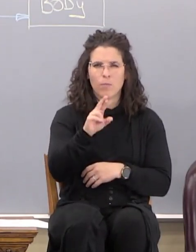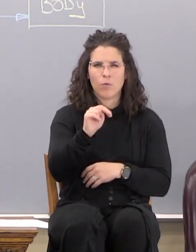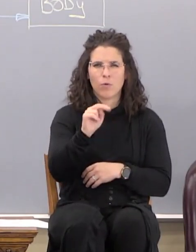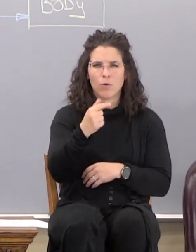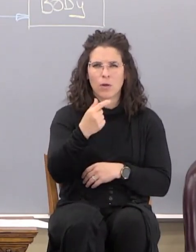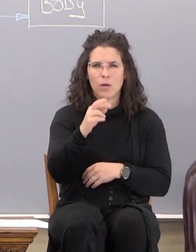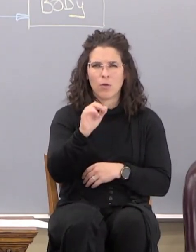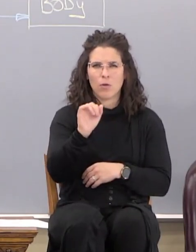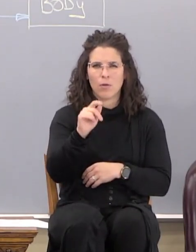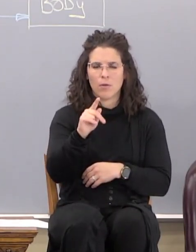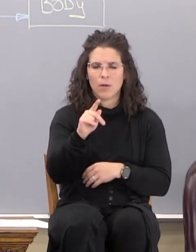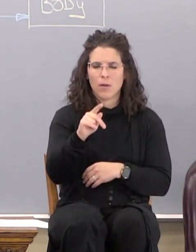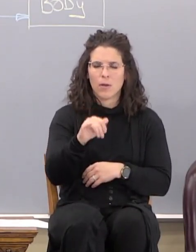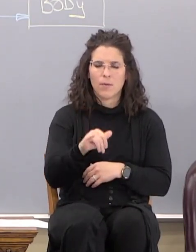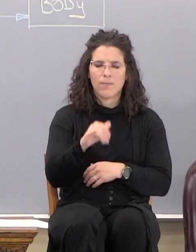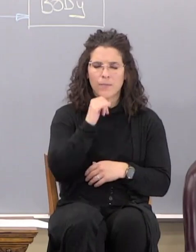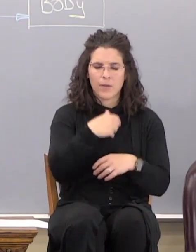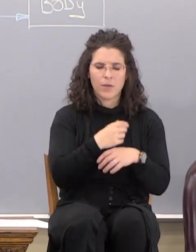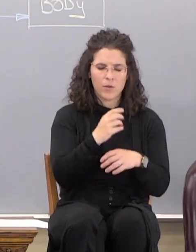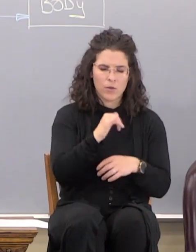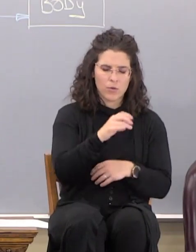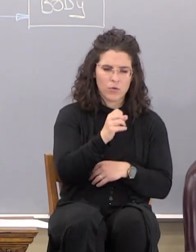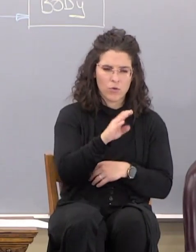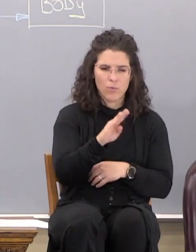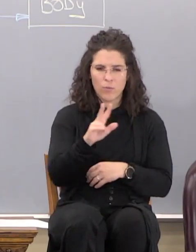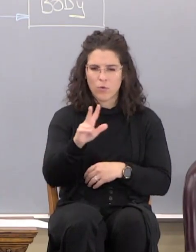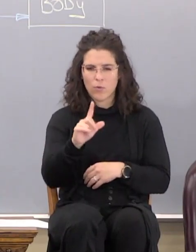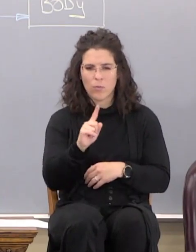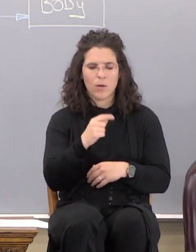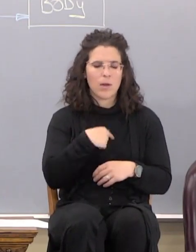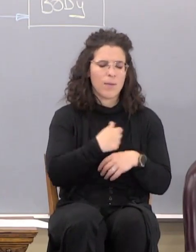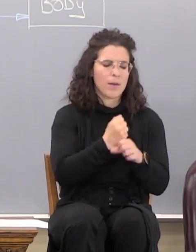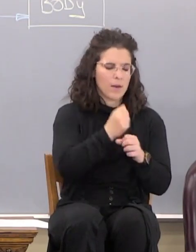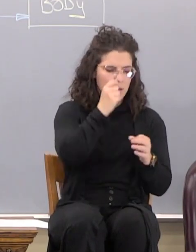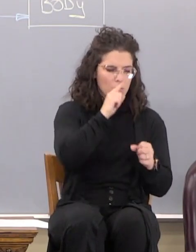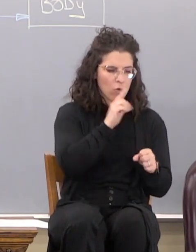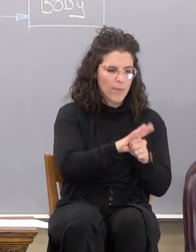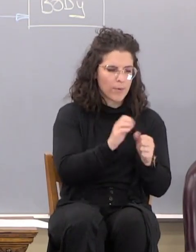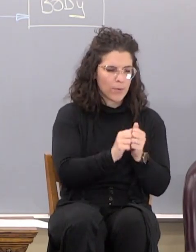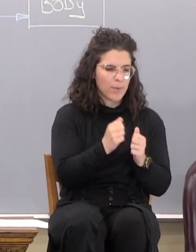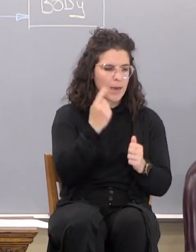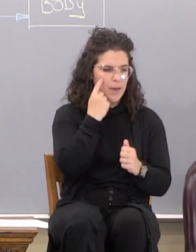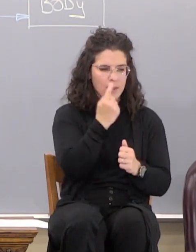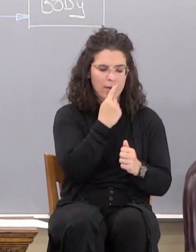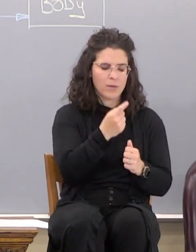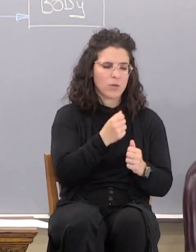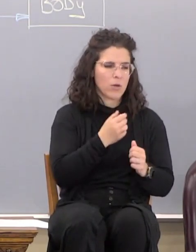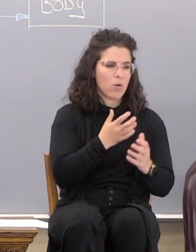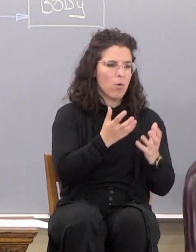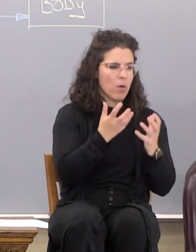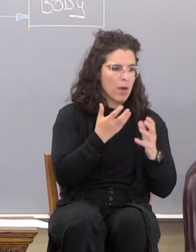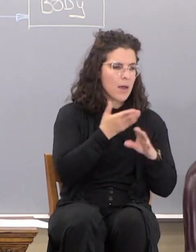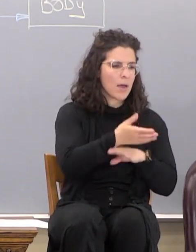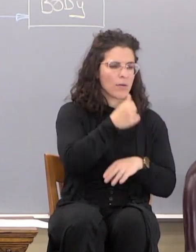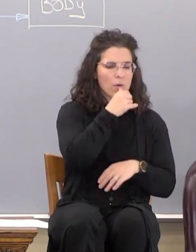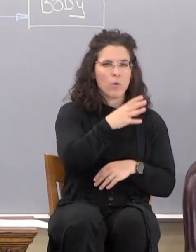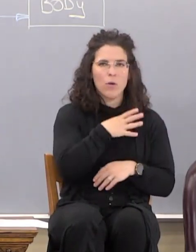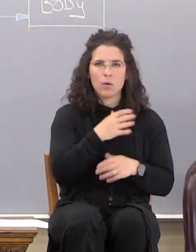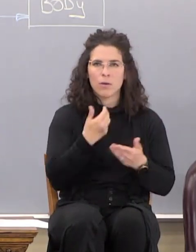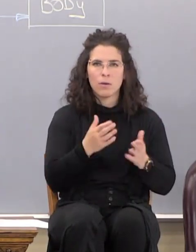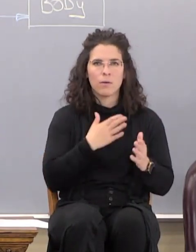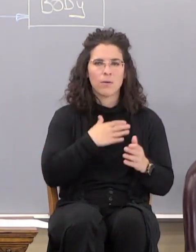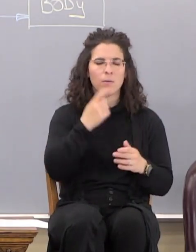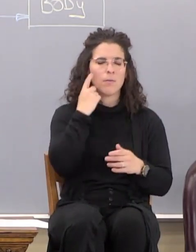said, I made a covenant with my eyes not to look on a woman to lust after. I'm not going to let my eyes do that. So what